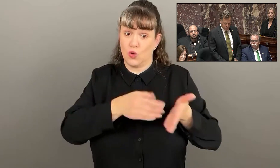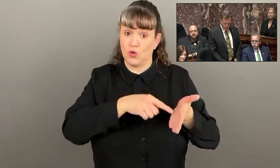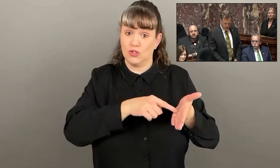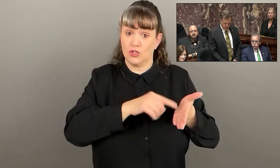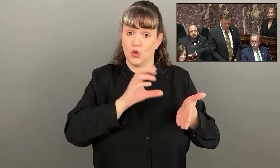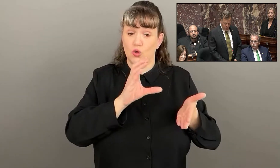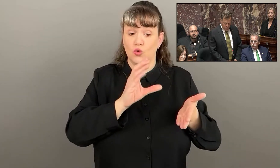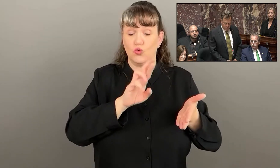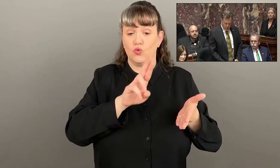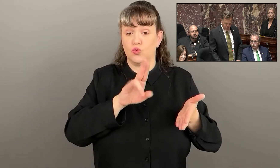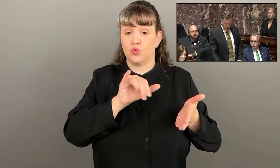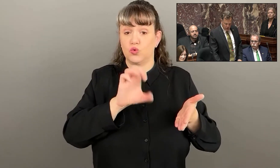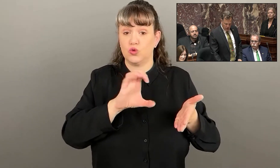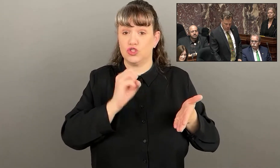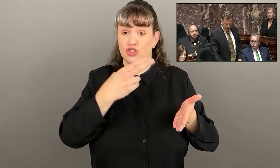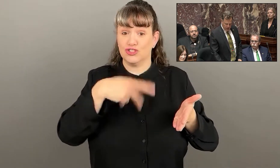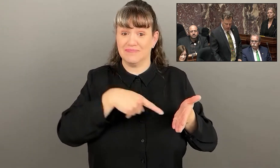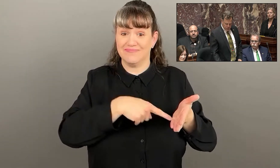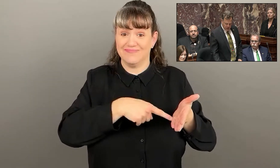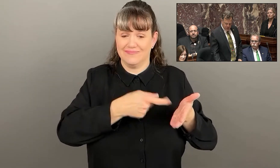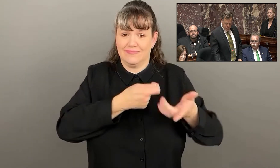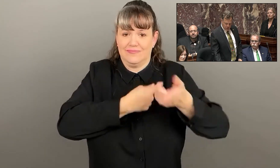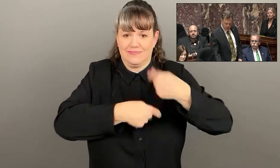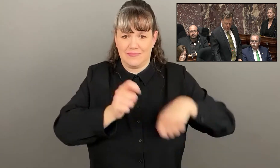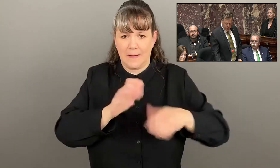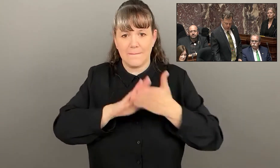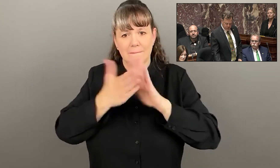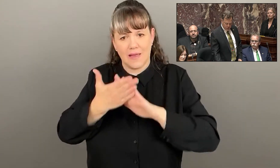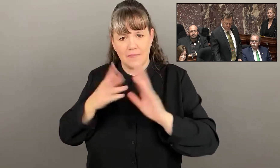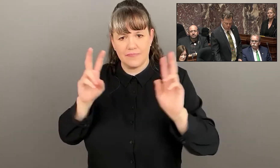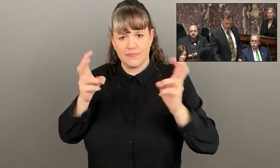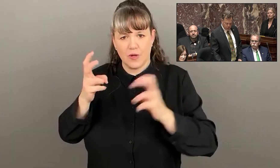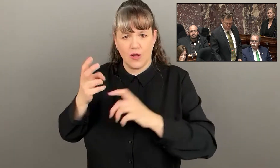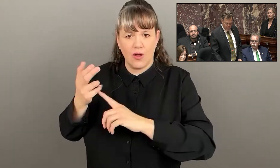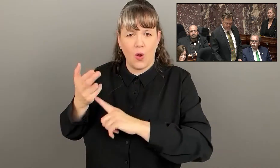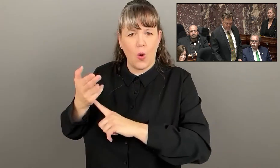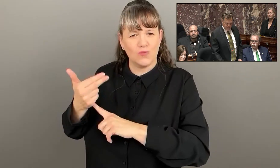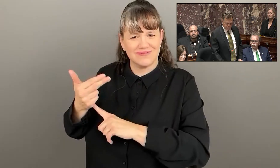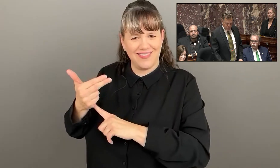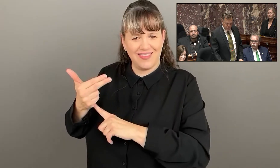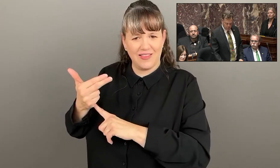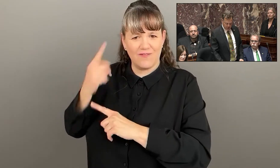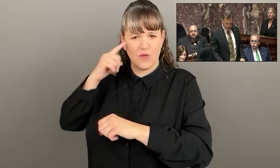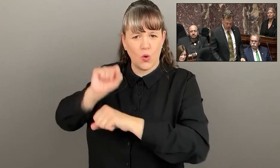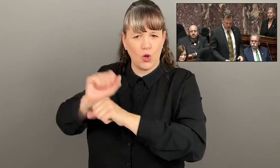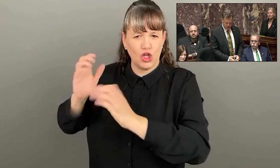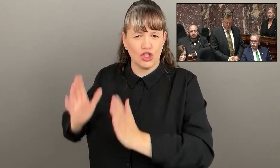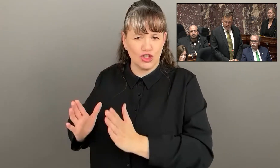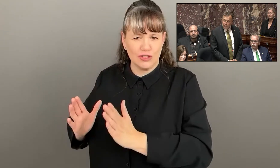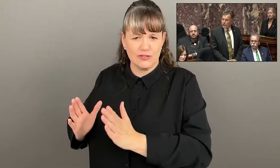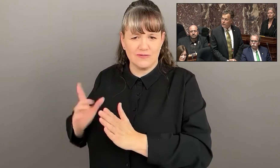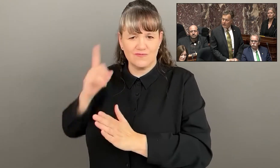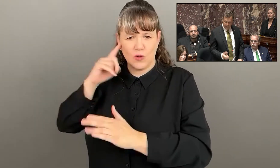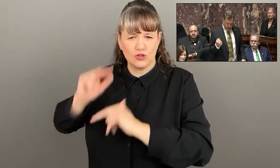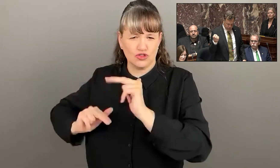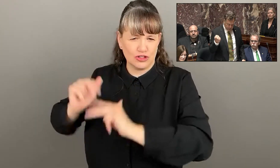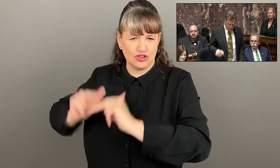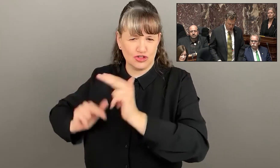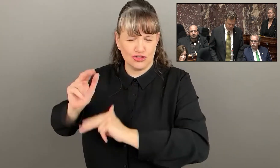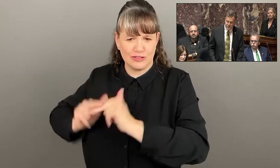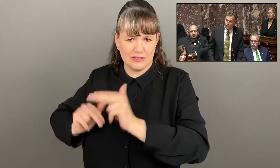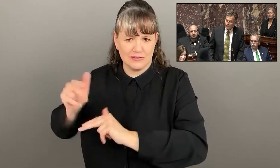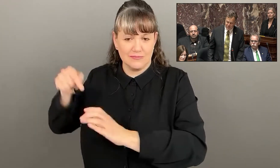Biosphere Reserve. The flotel would accommodate up to an additional 900 construction workers as it speeds up construction to squeeze the